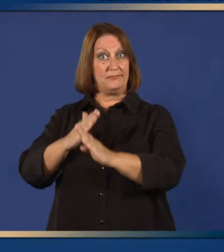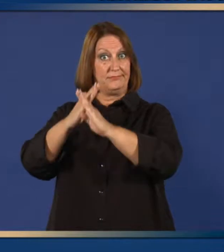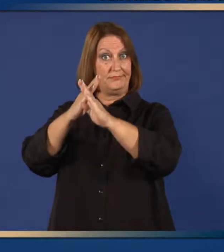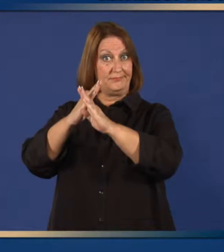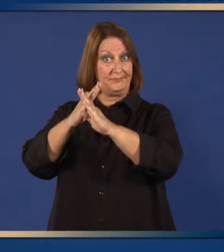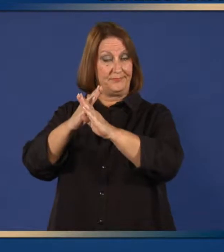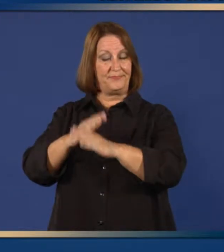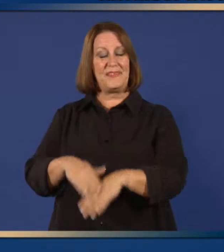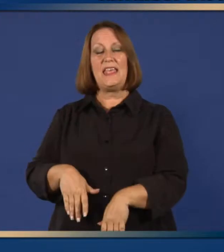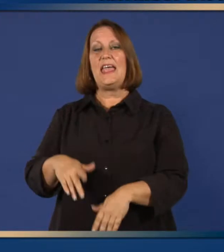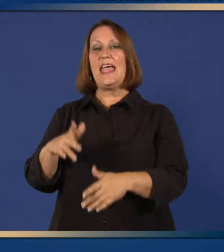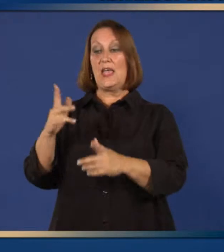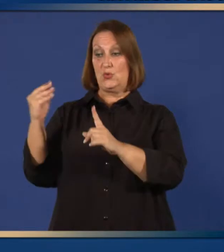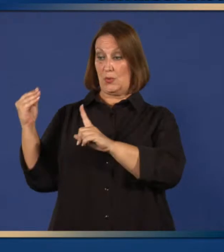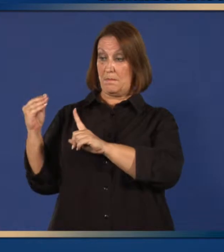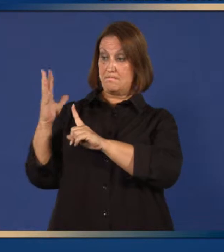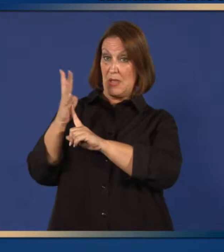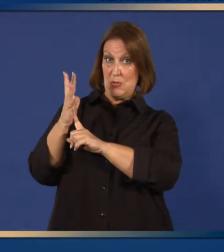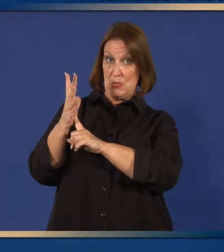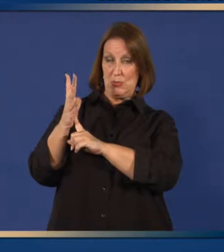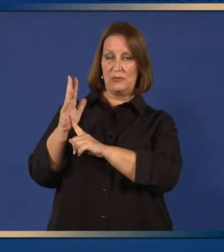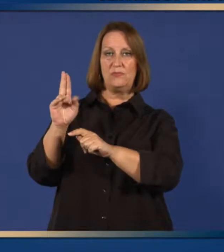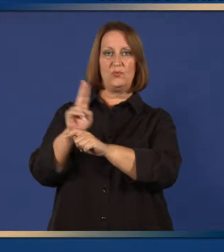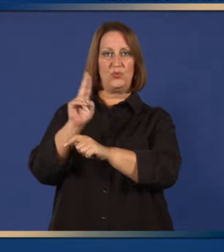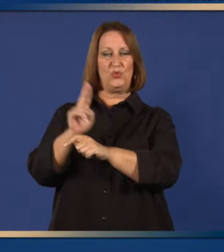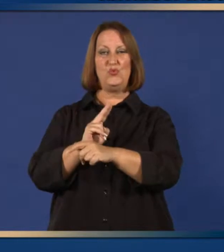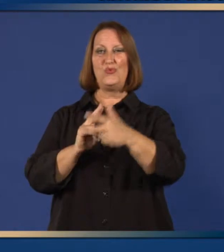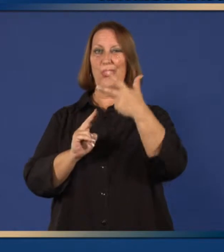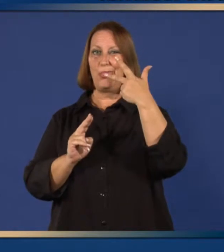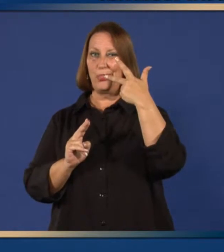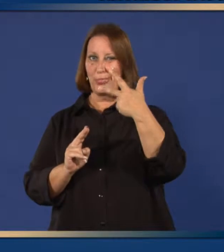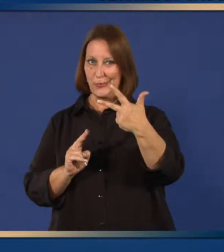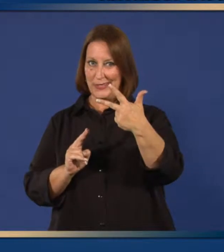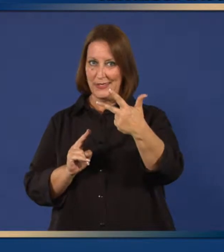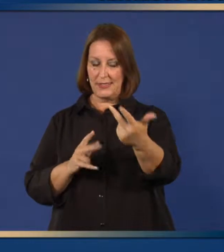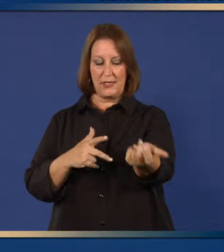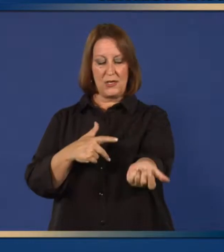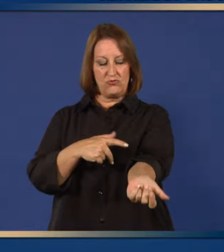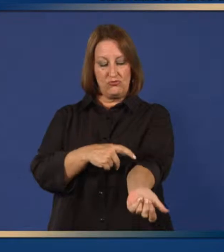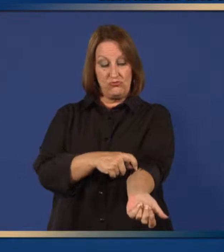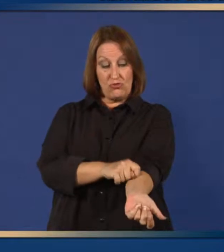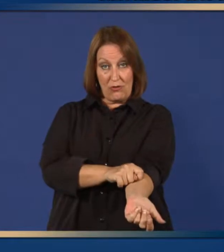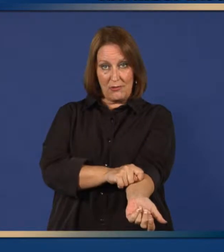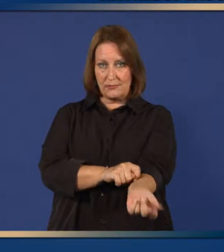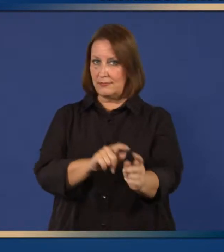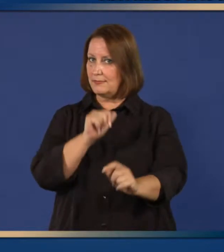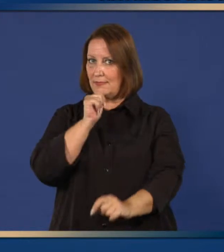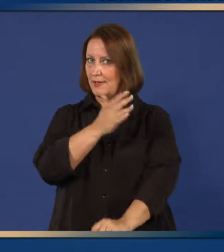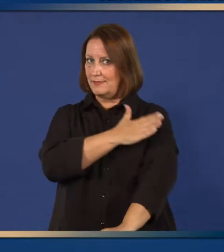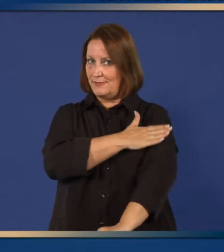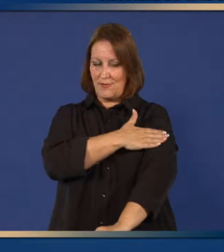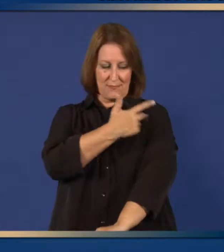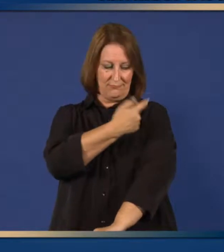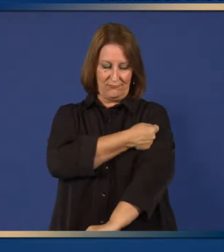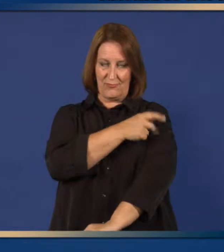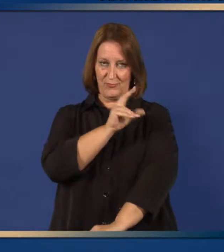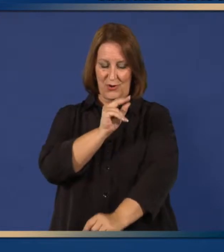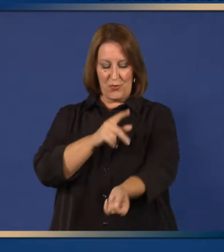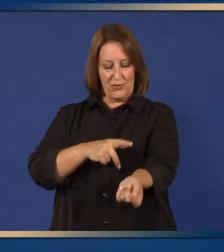certain situations. These people should get 3 doses of vaccine under the